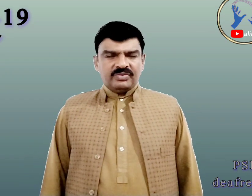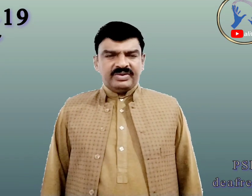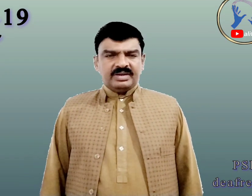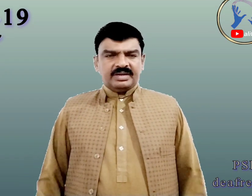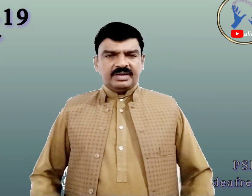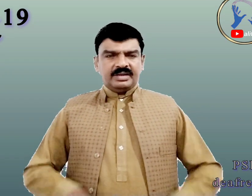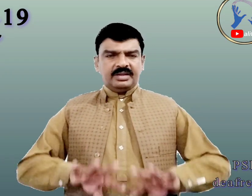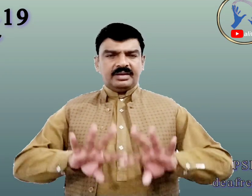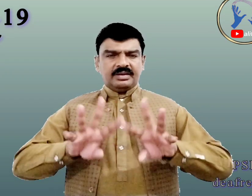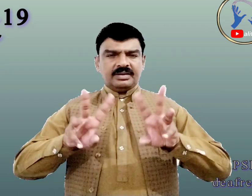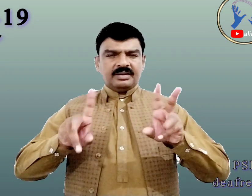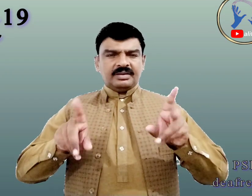COVID-19,